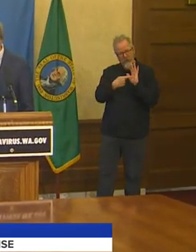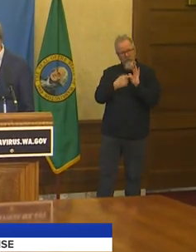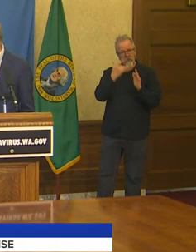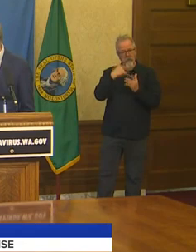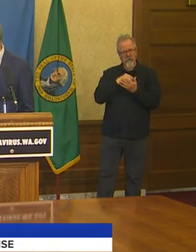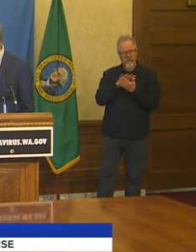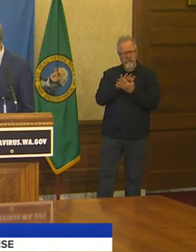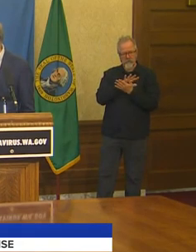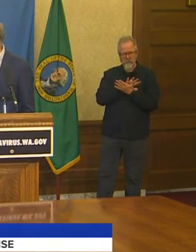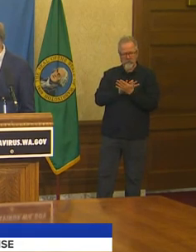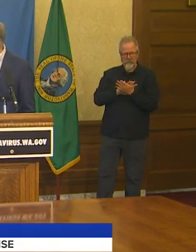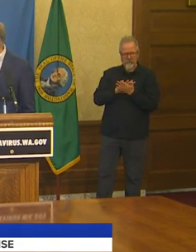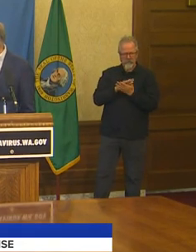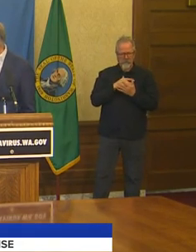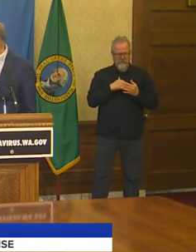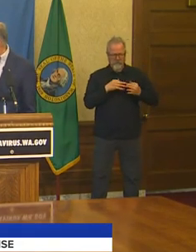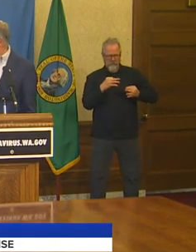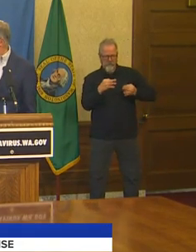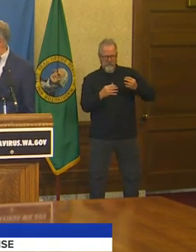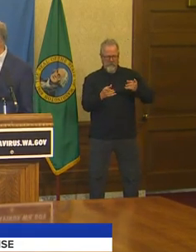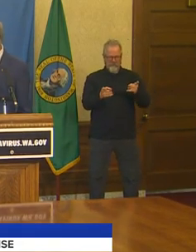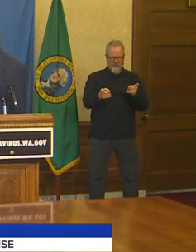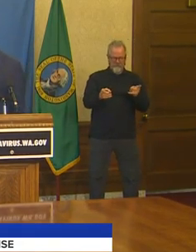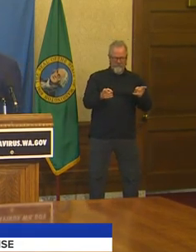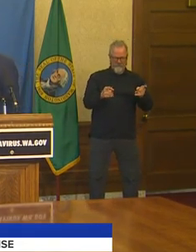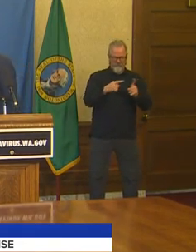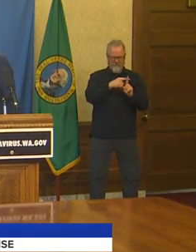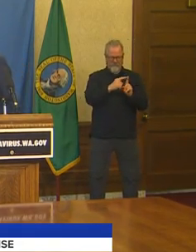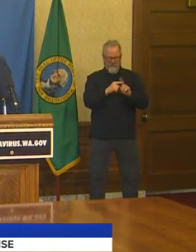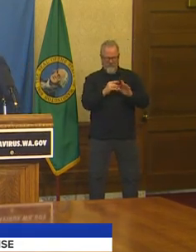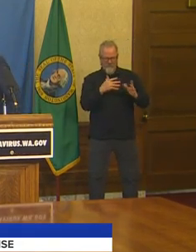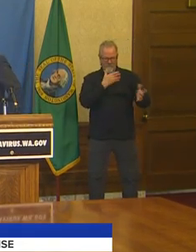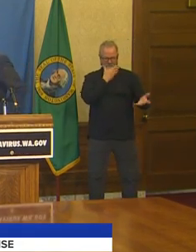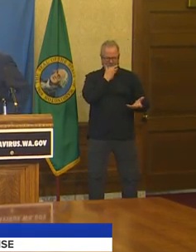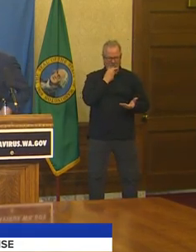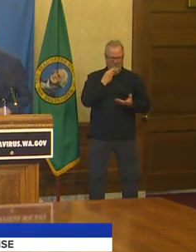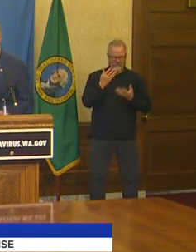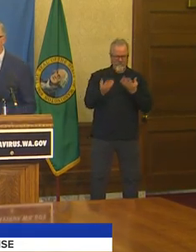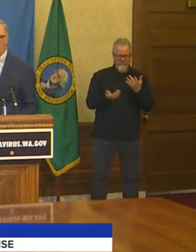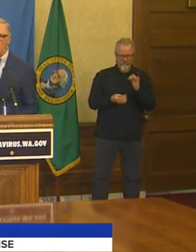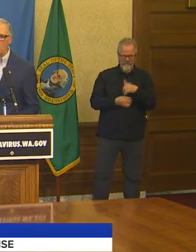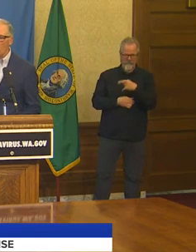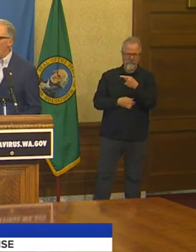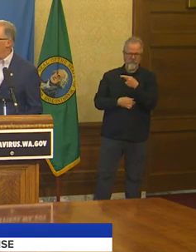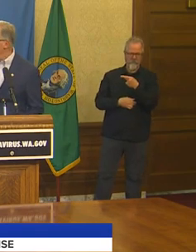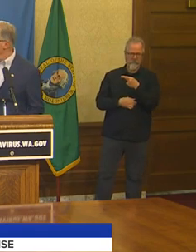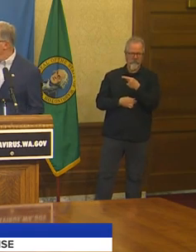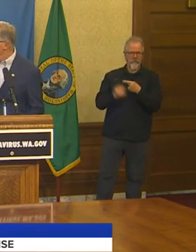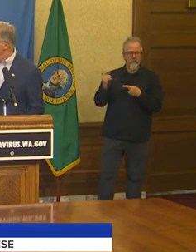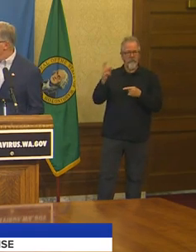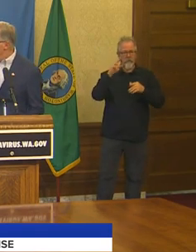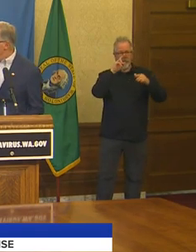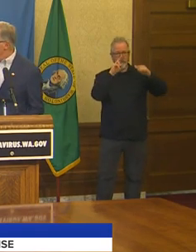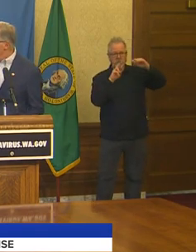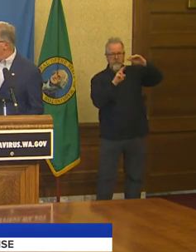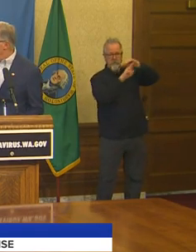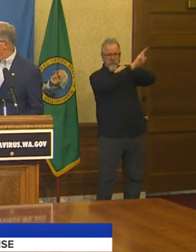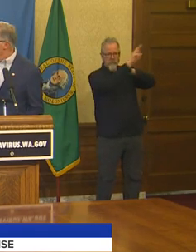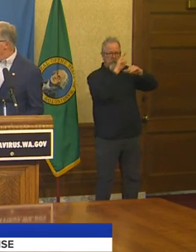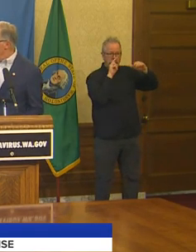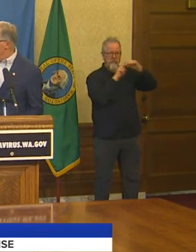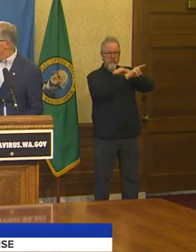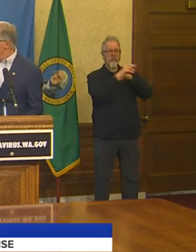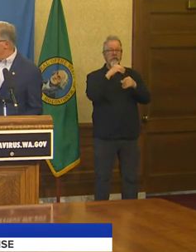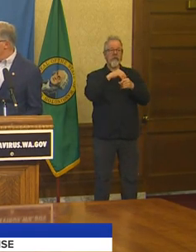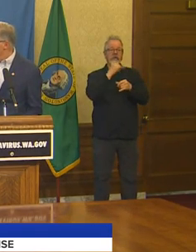out of the soup here. This is a projection by the Institute for Disease Modeling, and